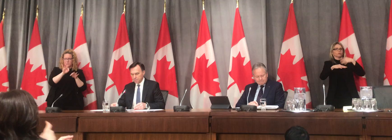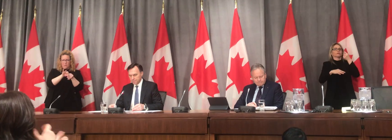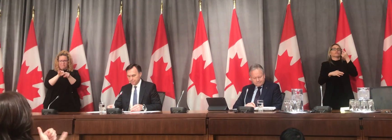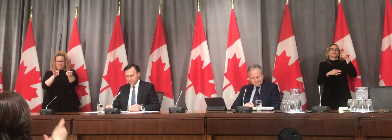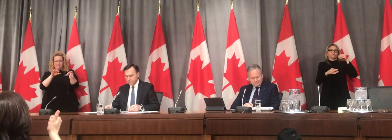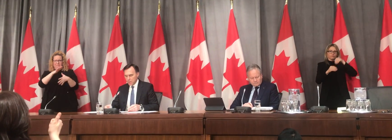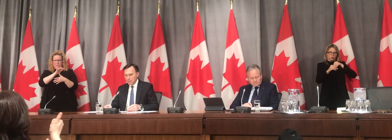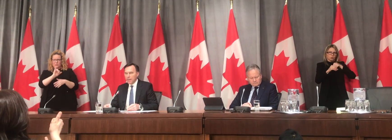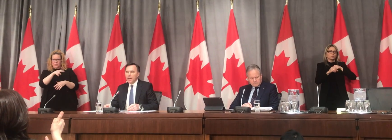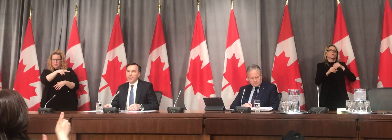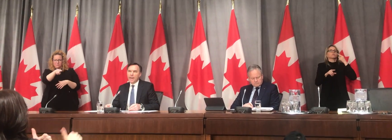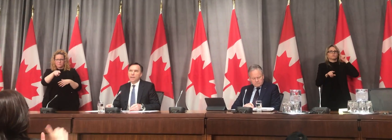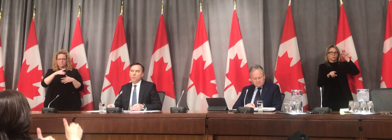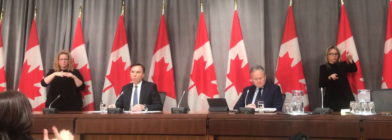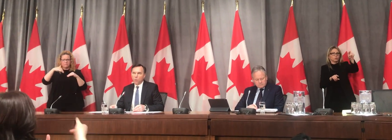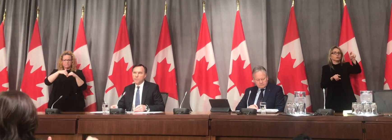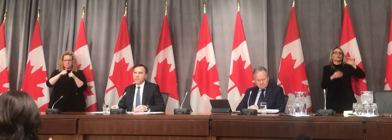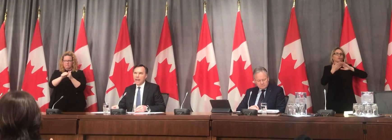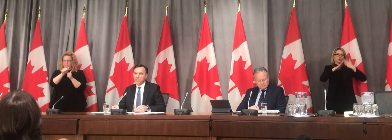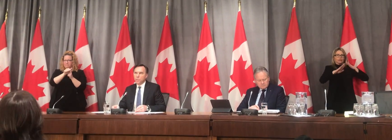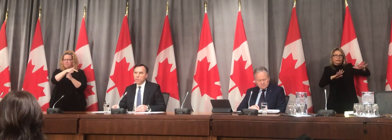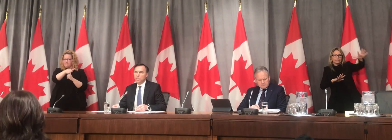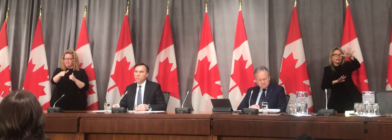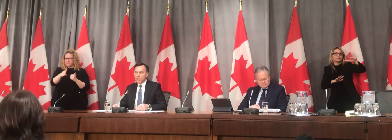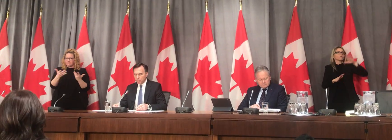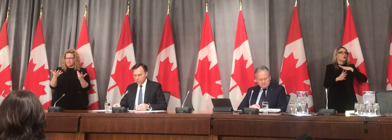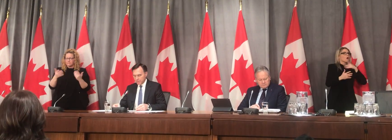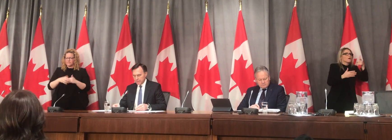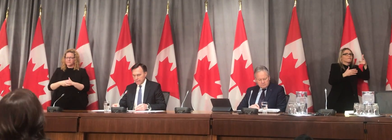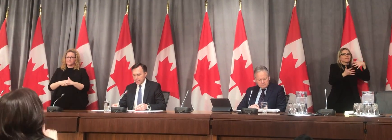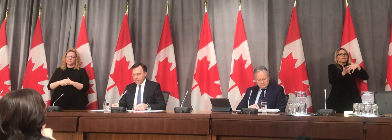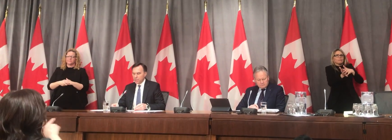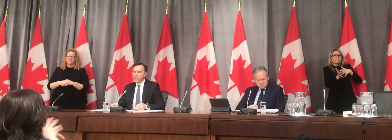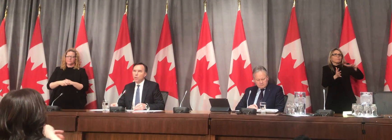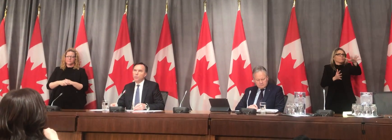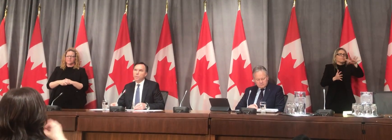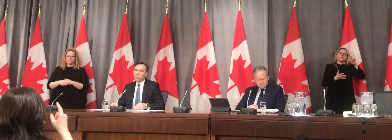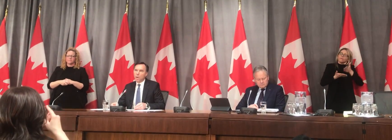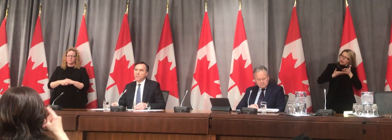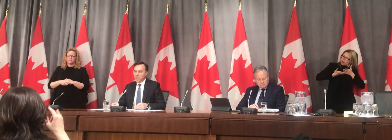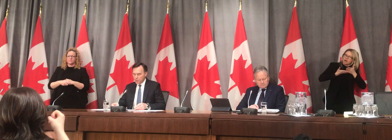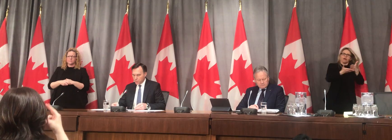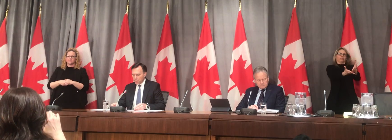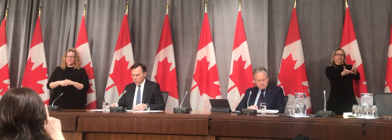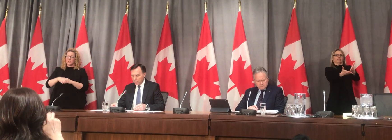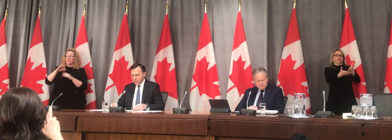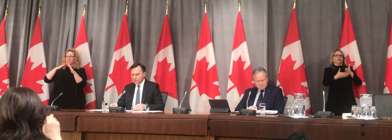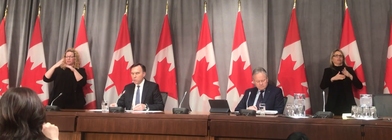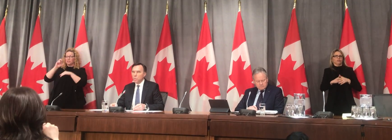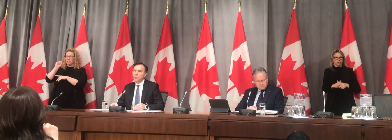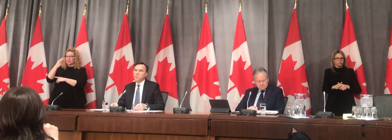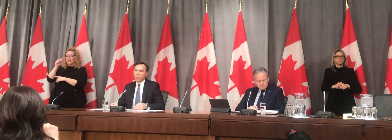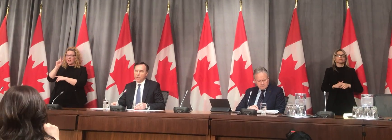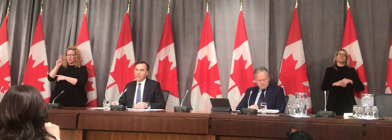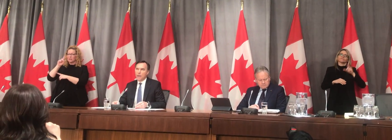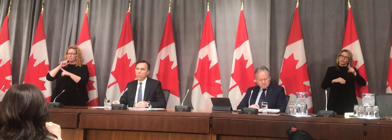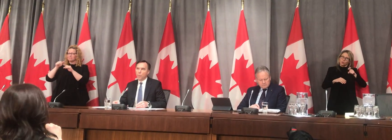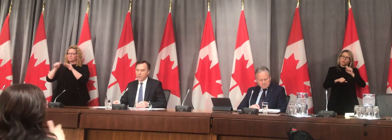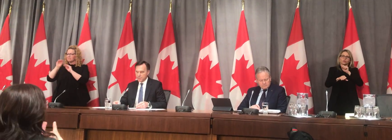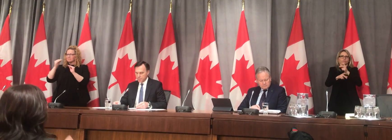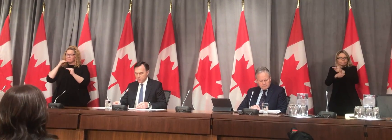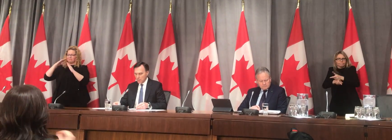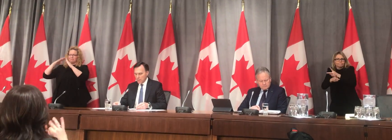time. And that, of course, has to include shelters. Shelters across the country will need the tools to